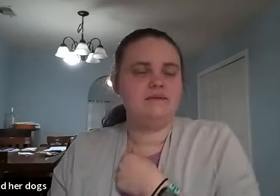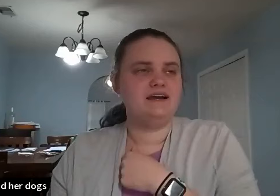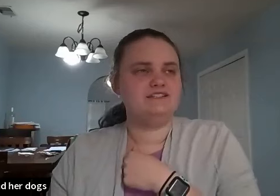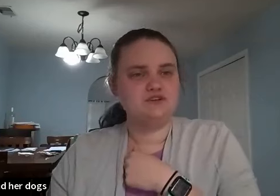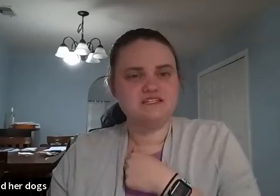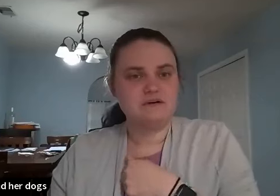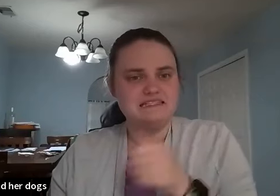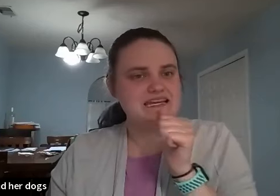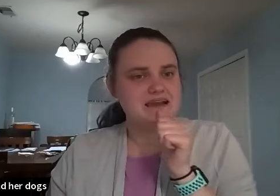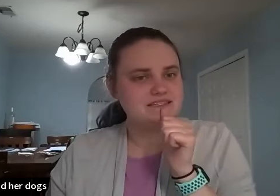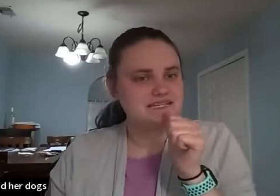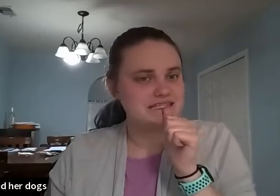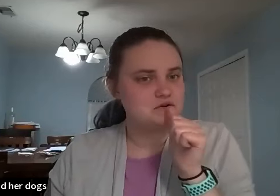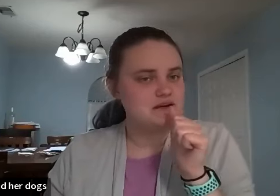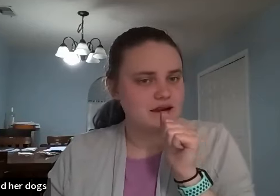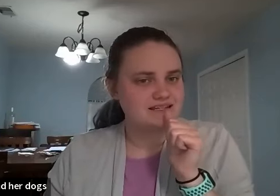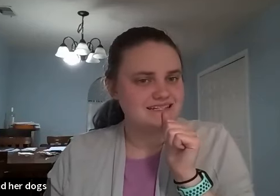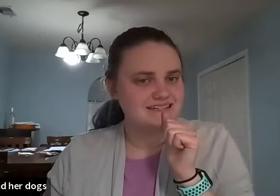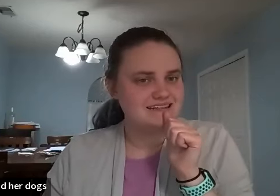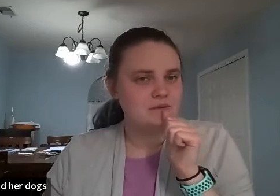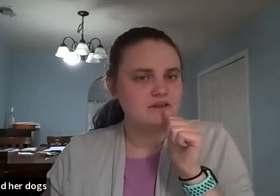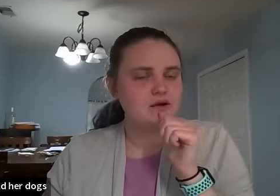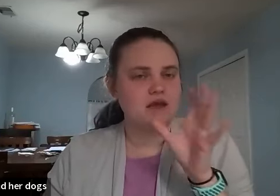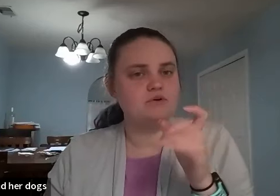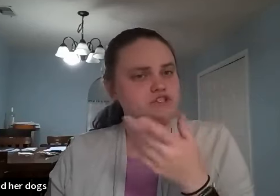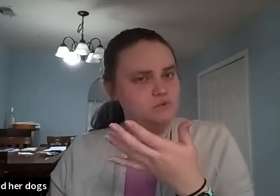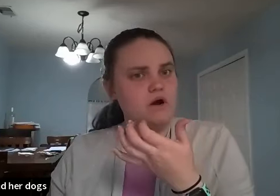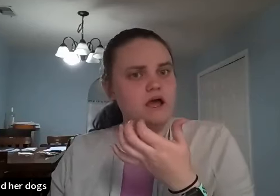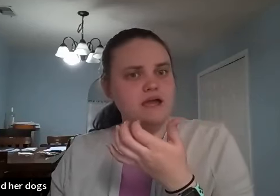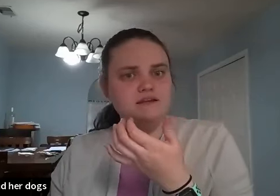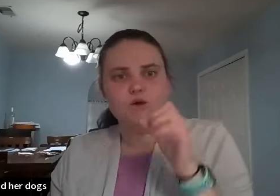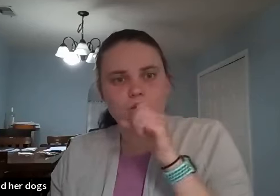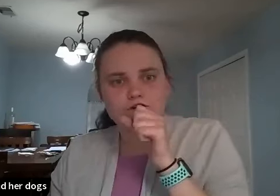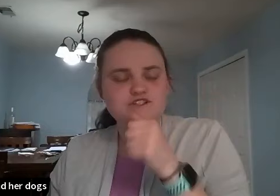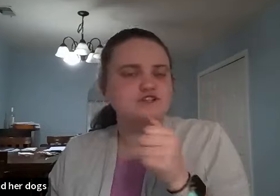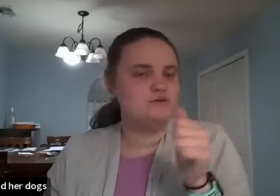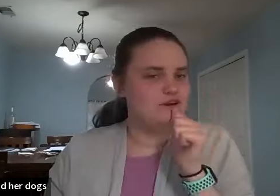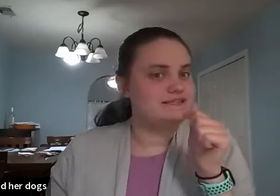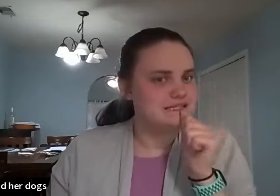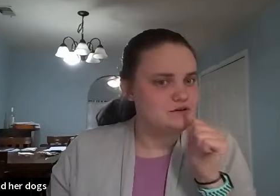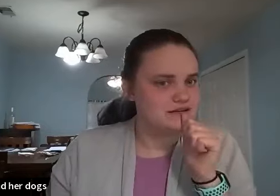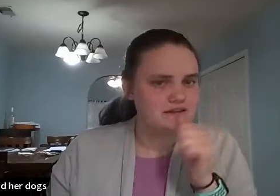my students, I would say secret on accident, be like, okay, well, do you want oranges or do you want secret? And they're